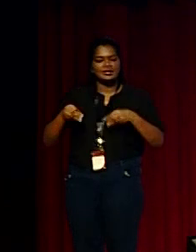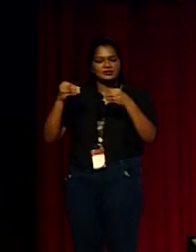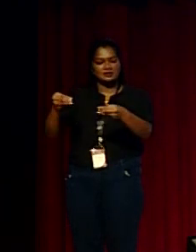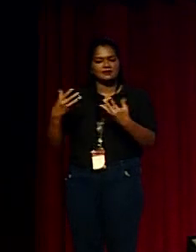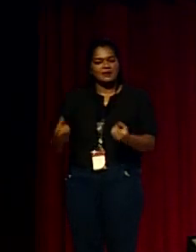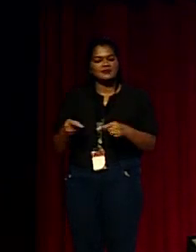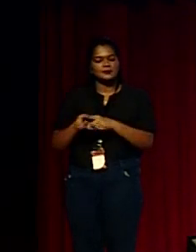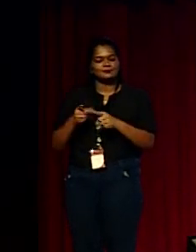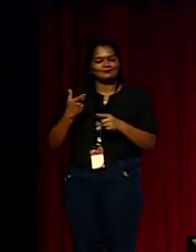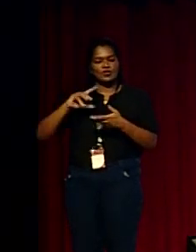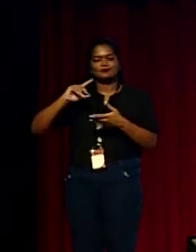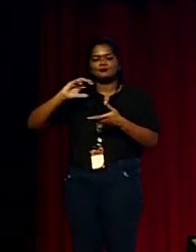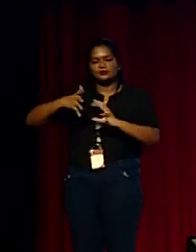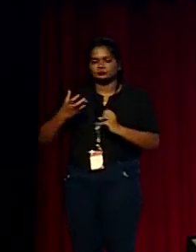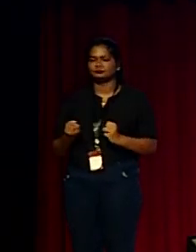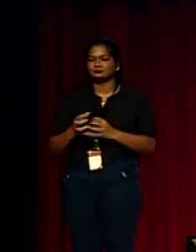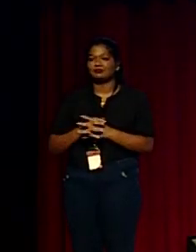the speller performance.